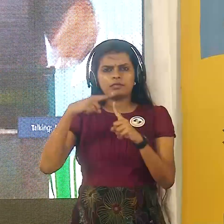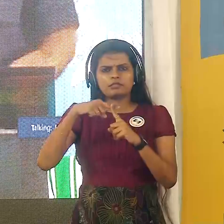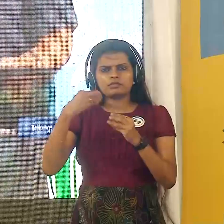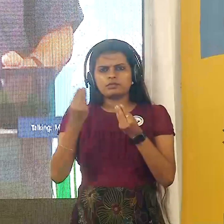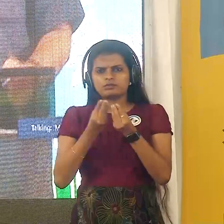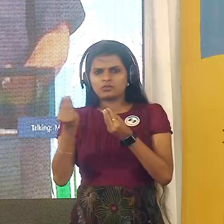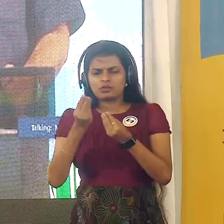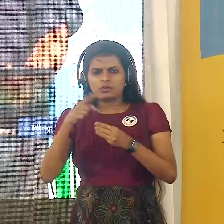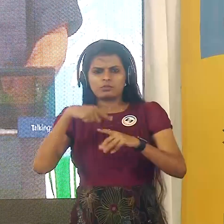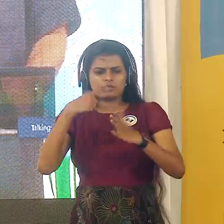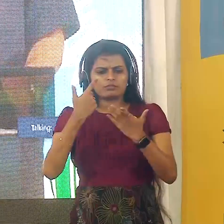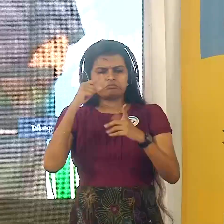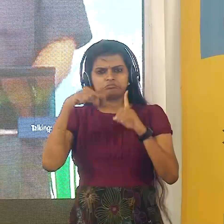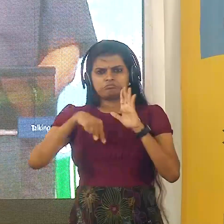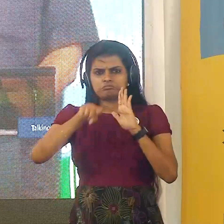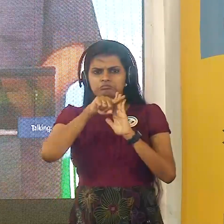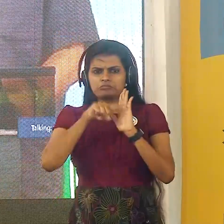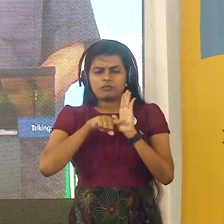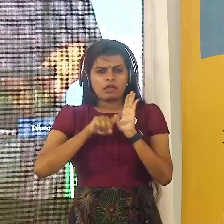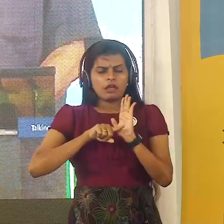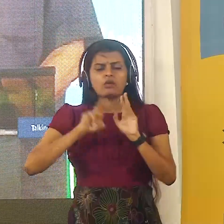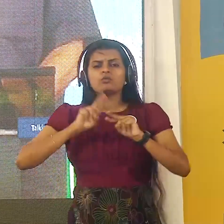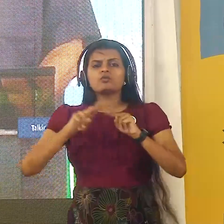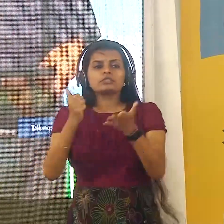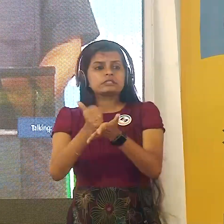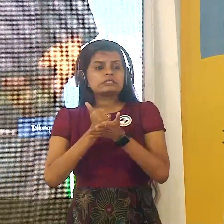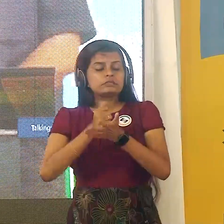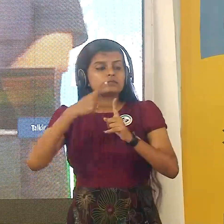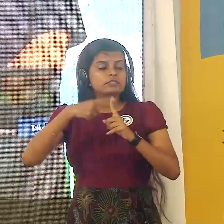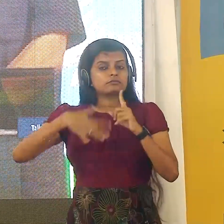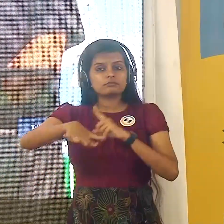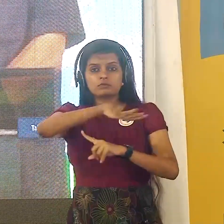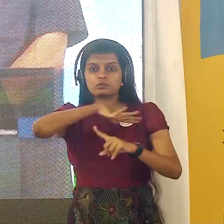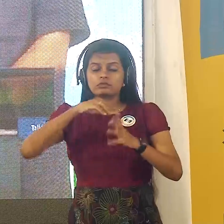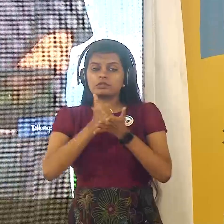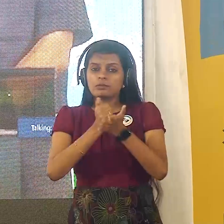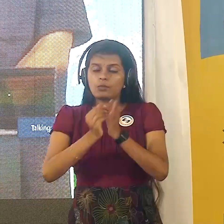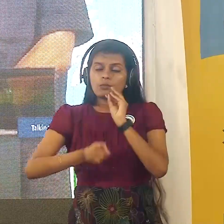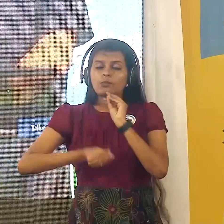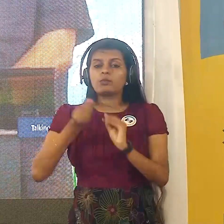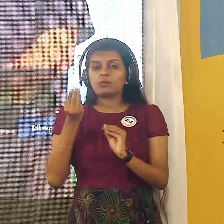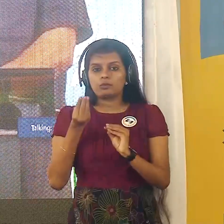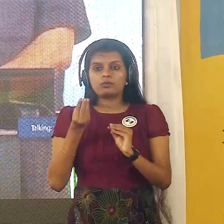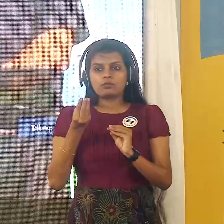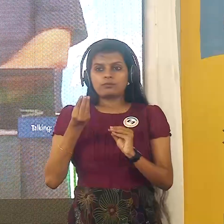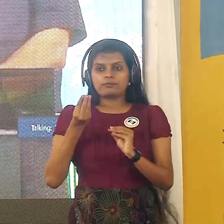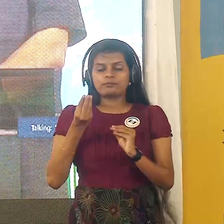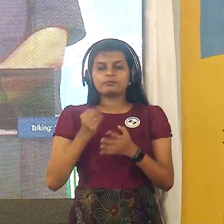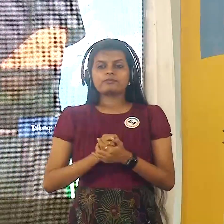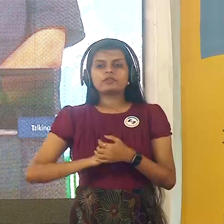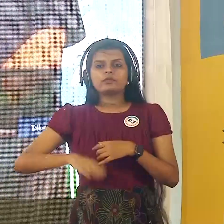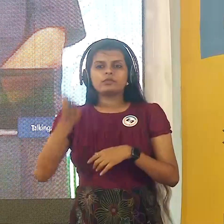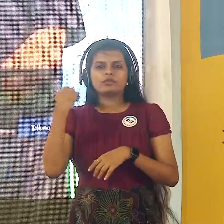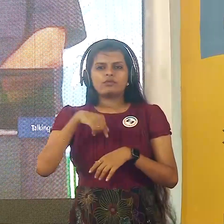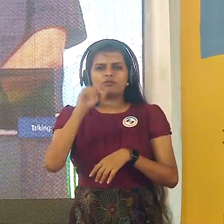dispersed economic policies have helped to change the situation in a very big way over the last 5